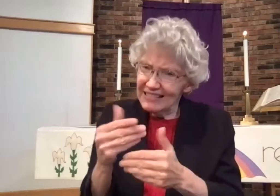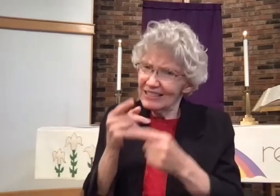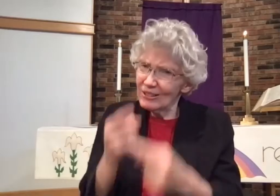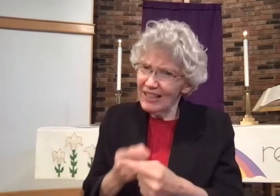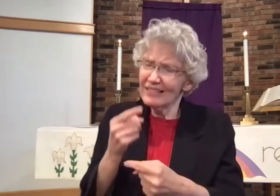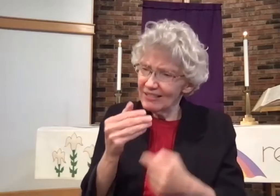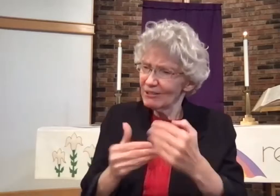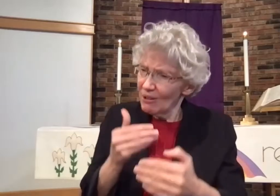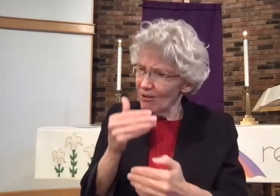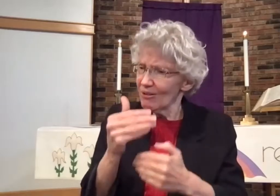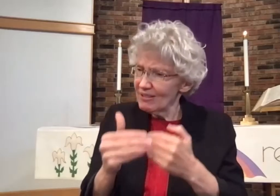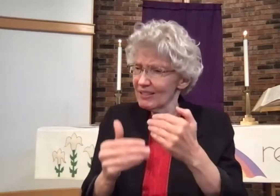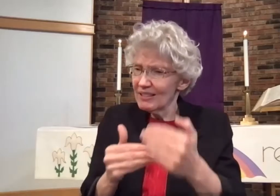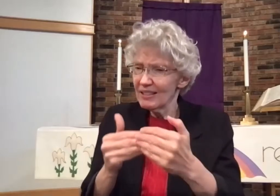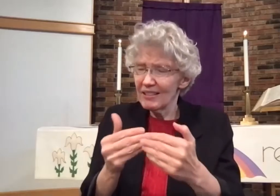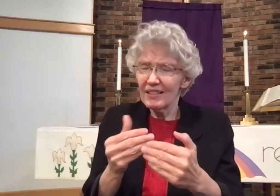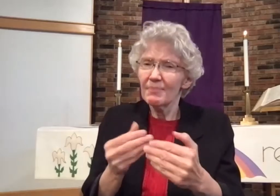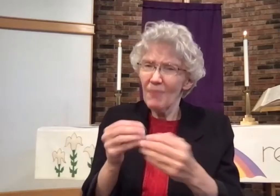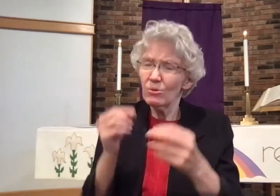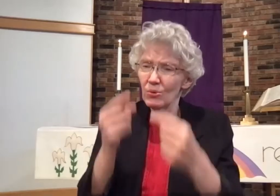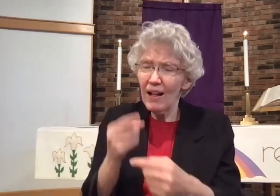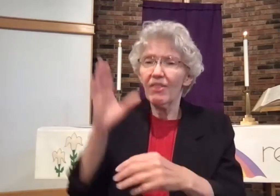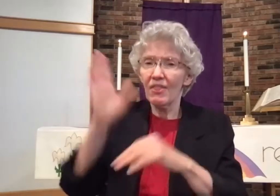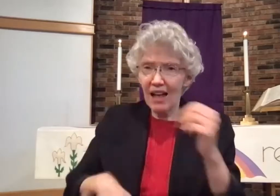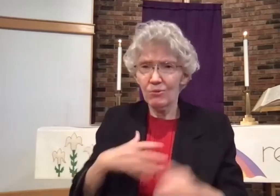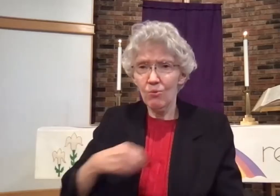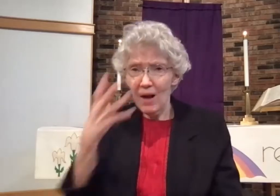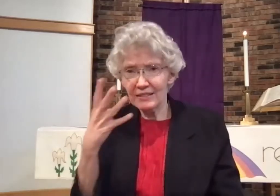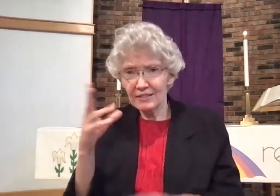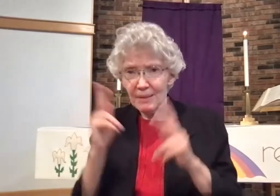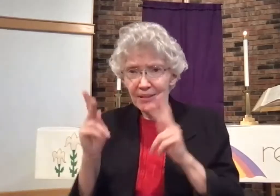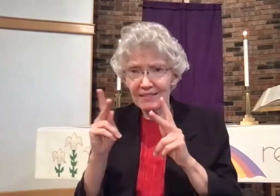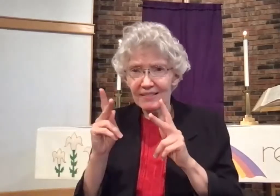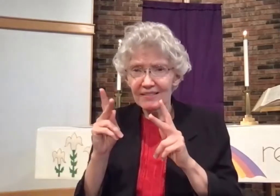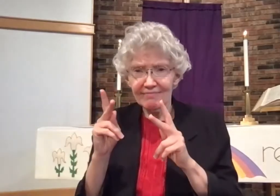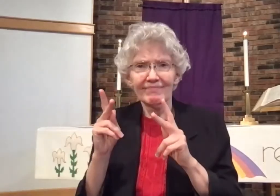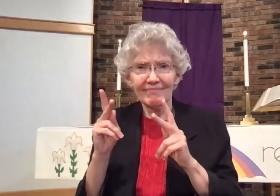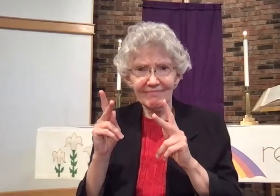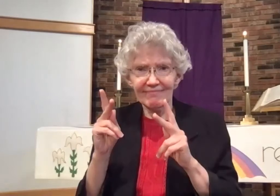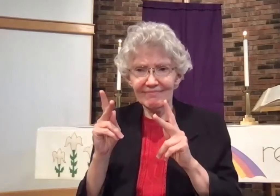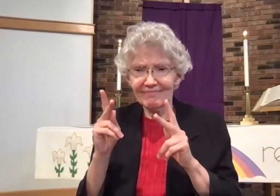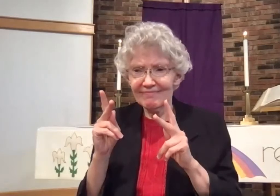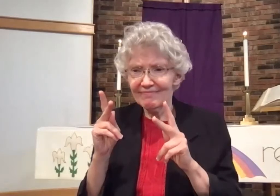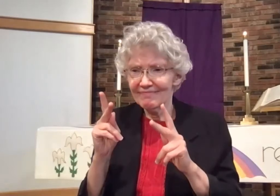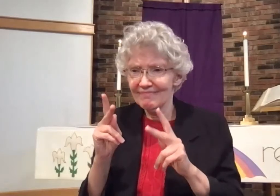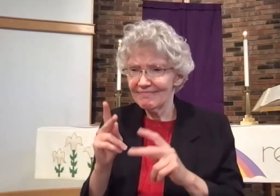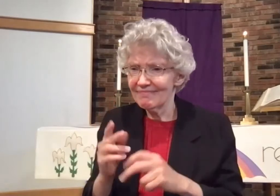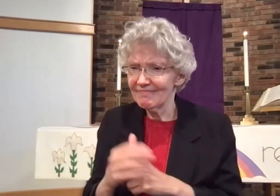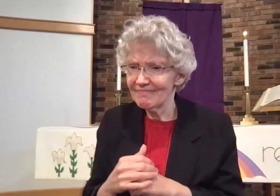As I talk about keep going, not giving up, that's a much harder task for Black and brown people than